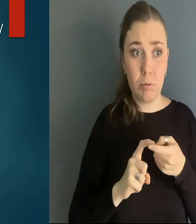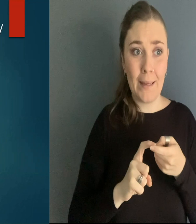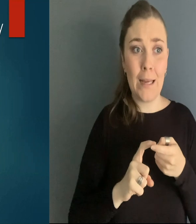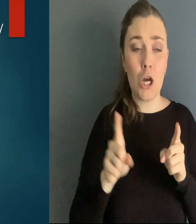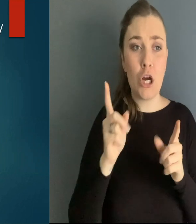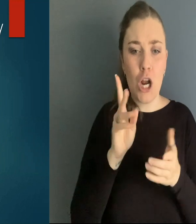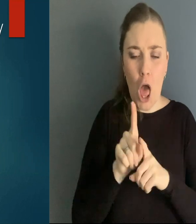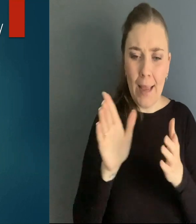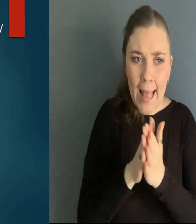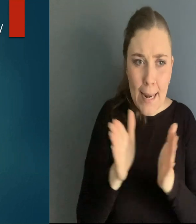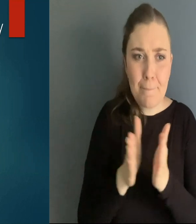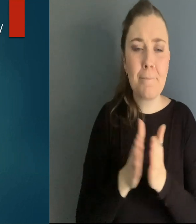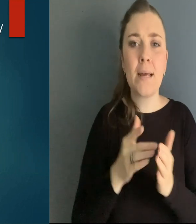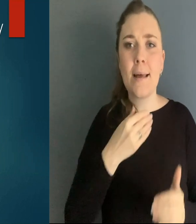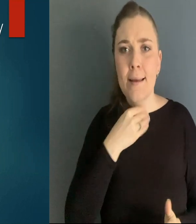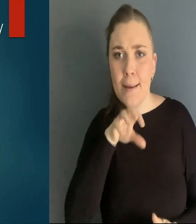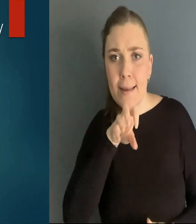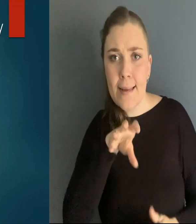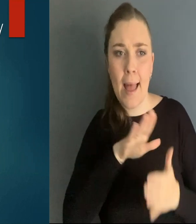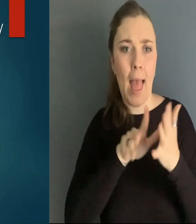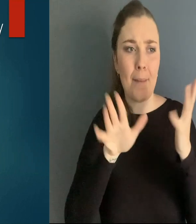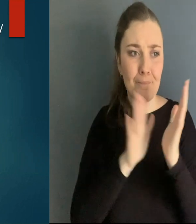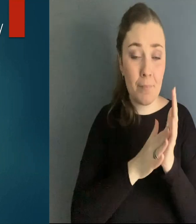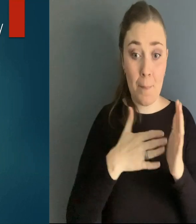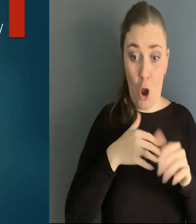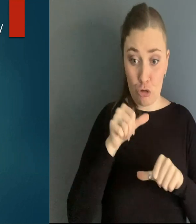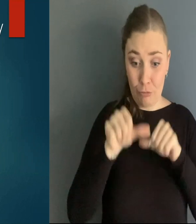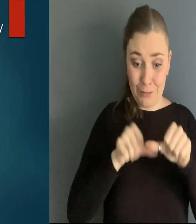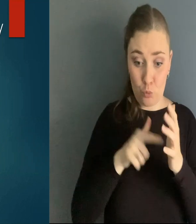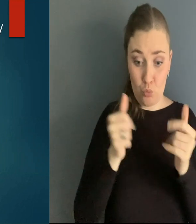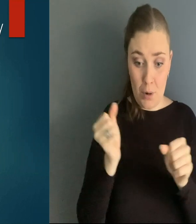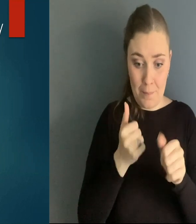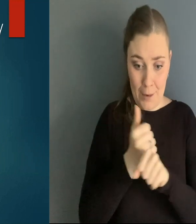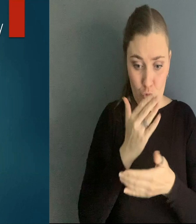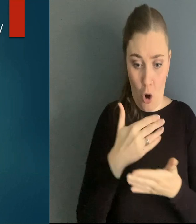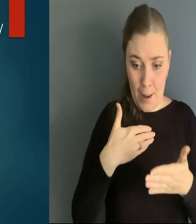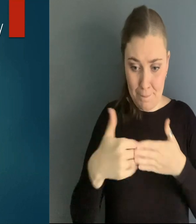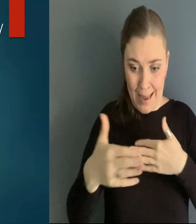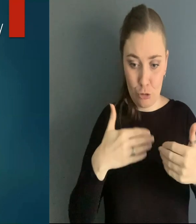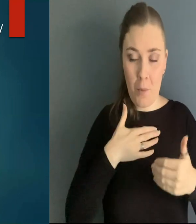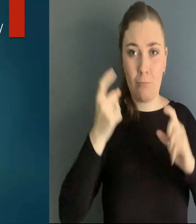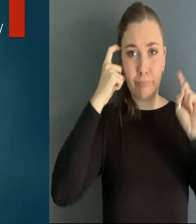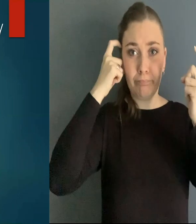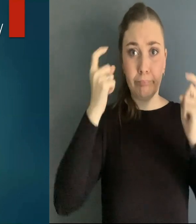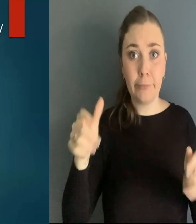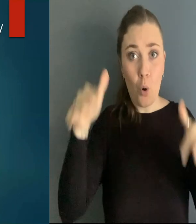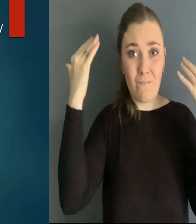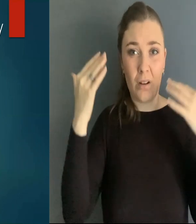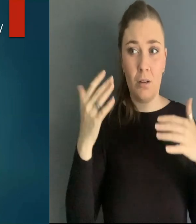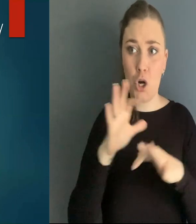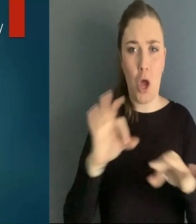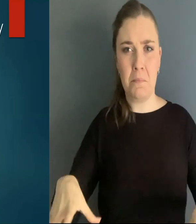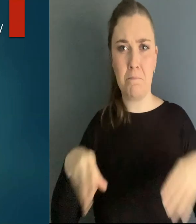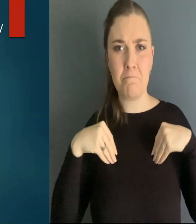and humming the strategies for managing constant anxiety and overload were unacceptable there is a